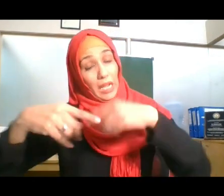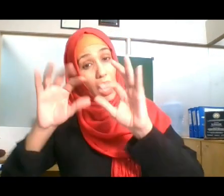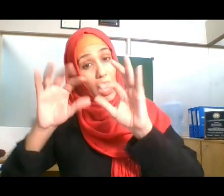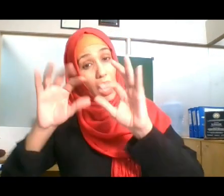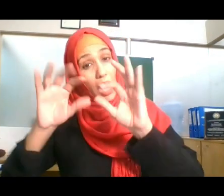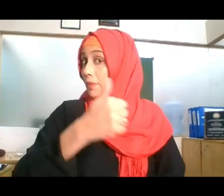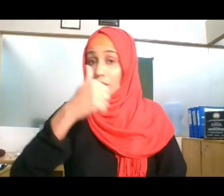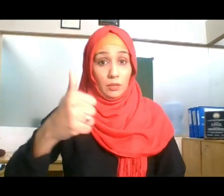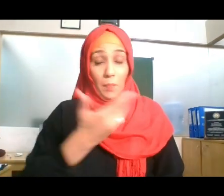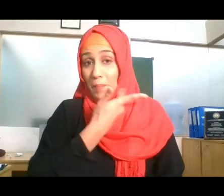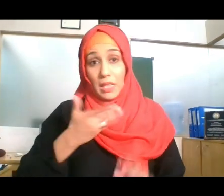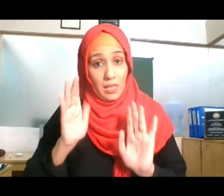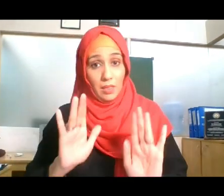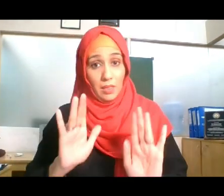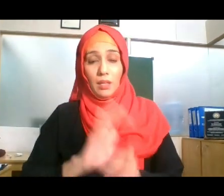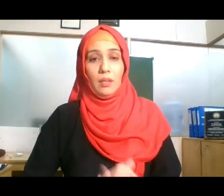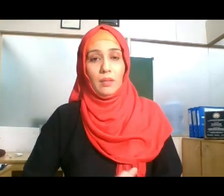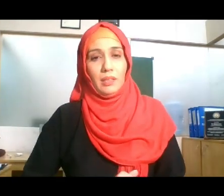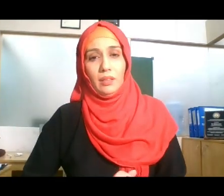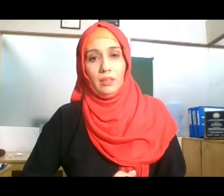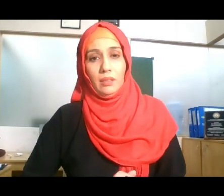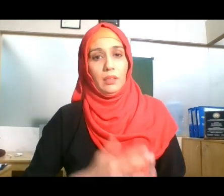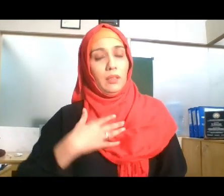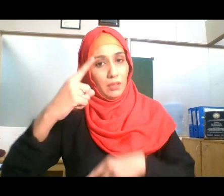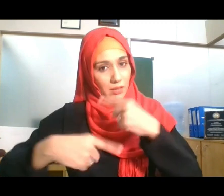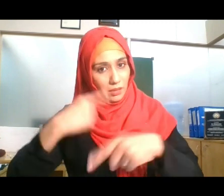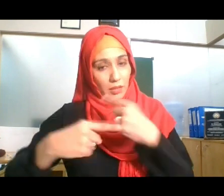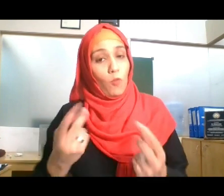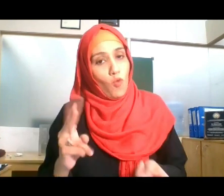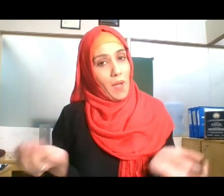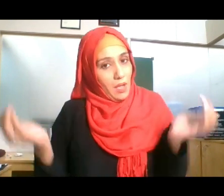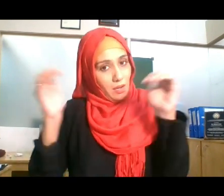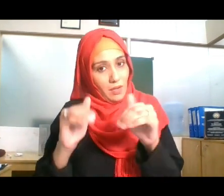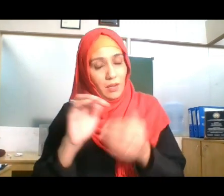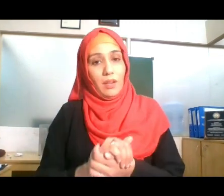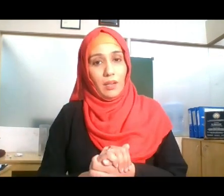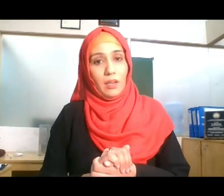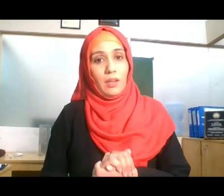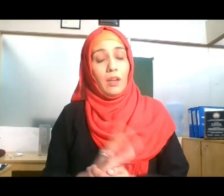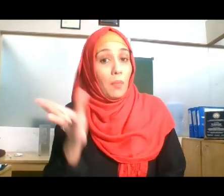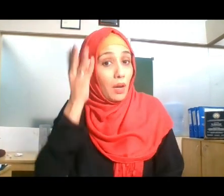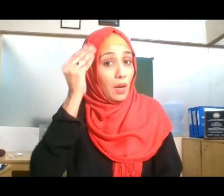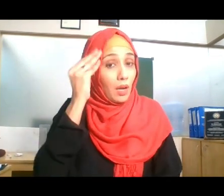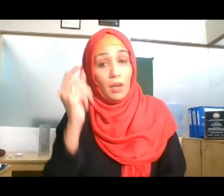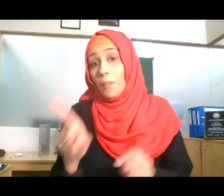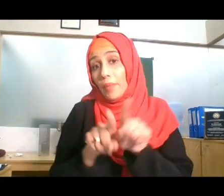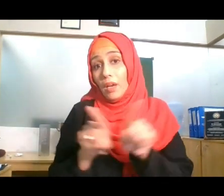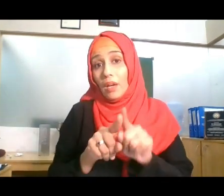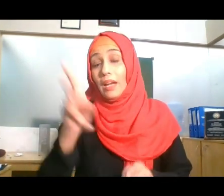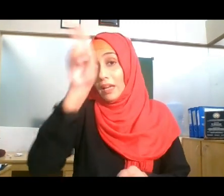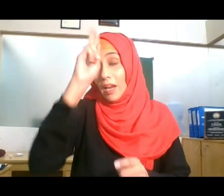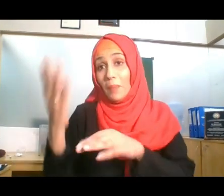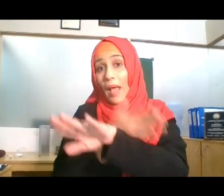offline, so that we can, continue to kind of come together through our diverse knowledge and wisdom, as Richard mentioned